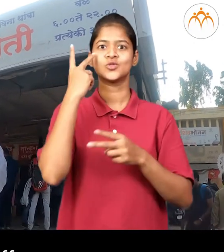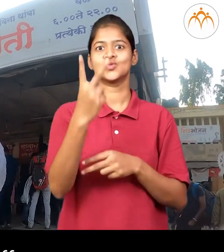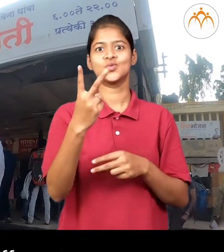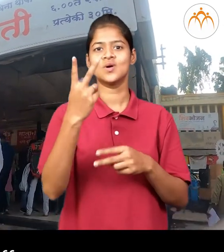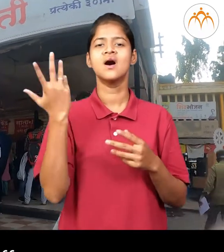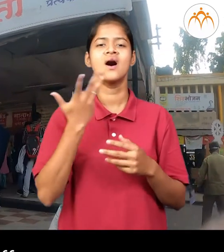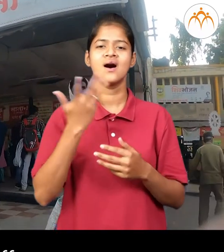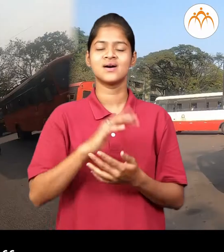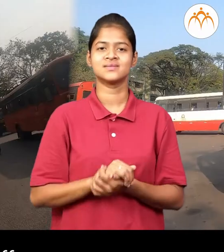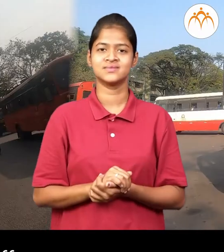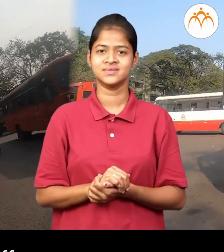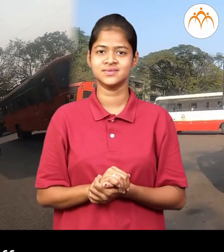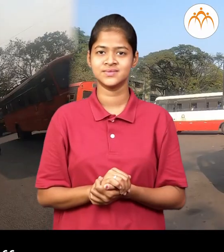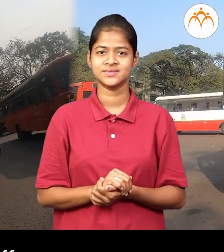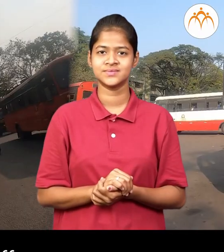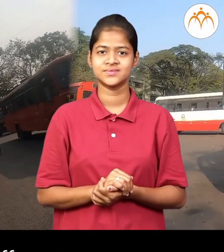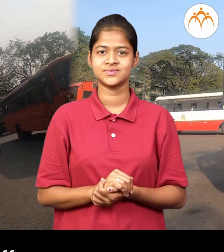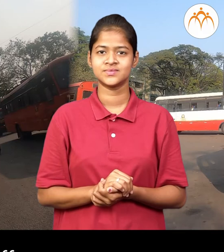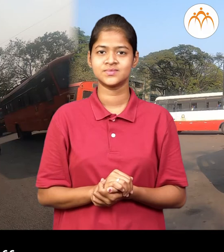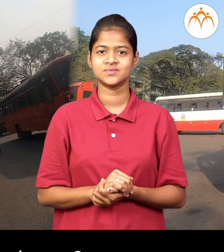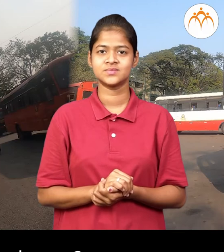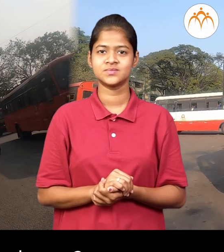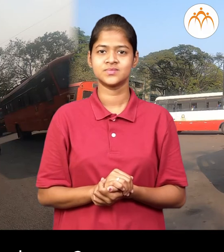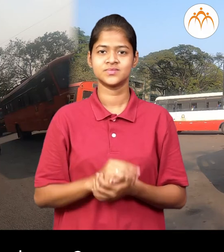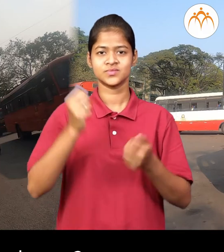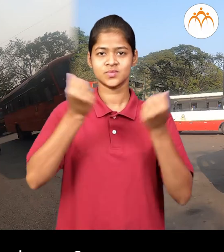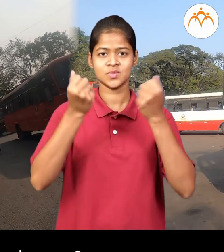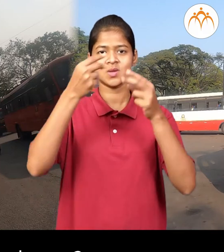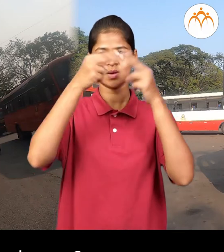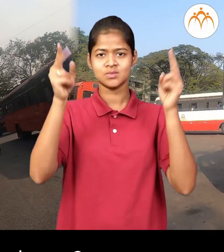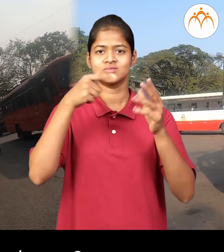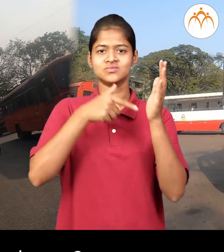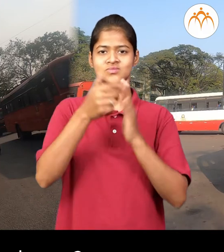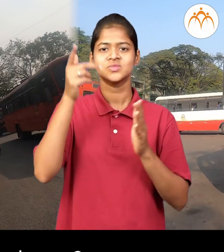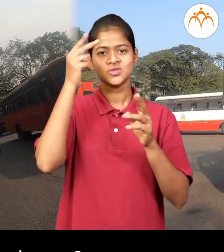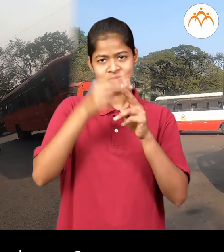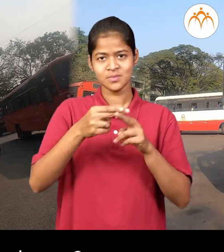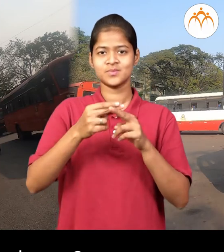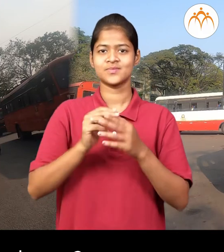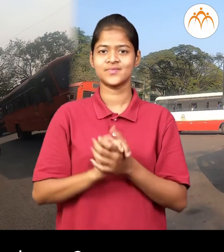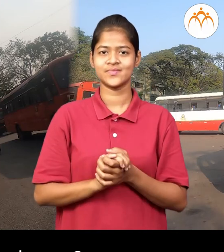Why are there two different names written on all the buses?